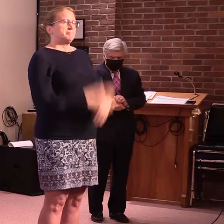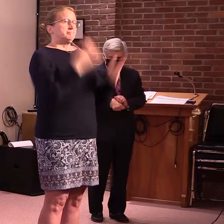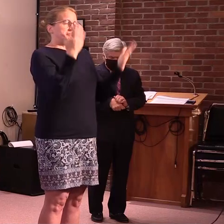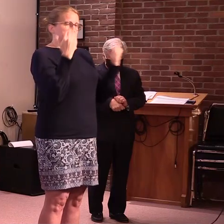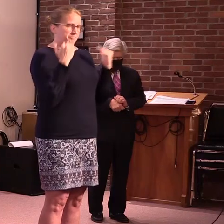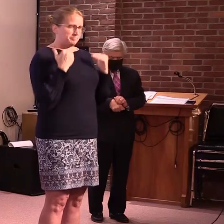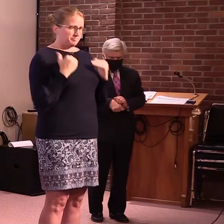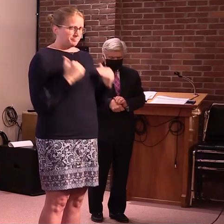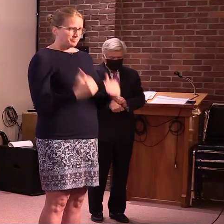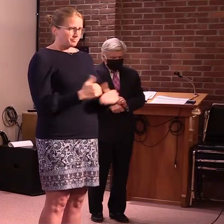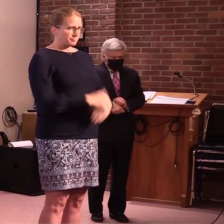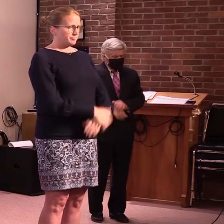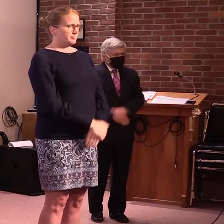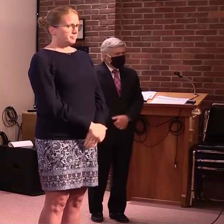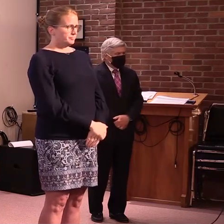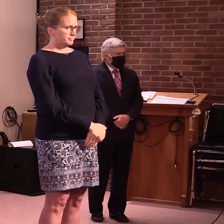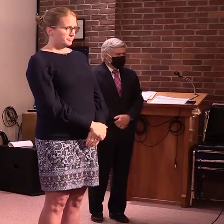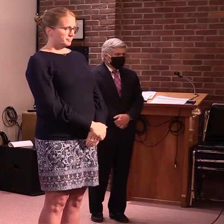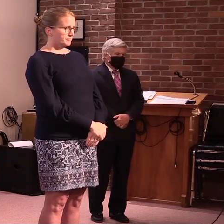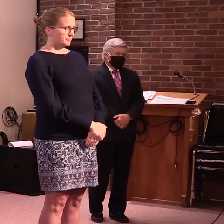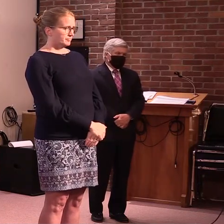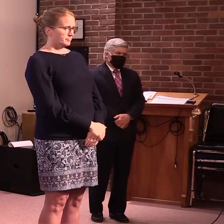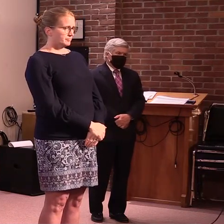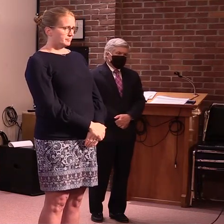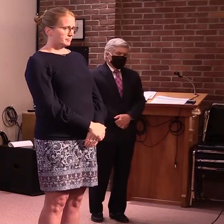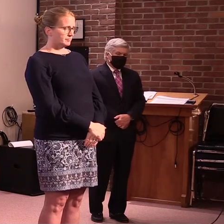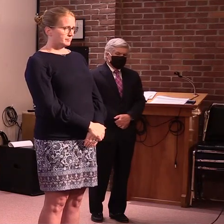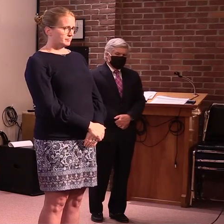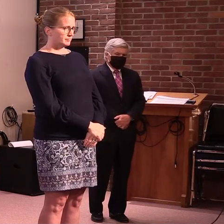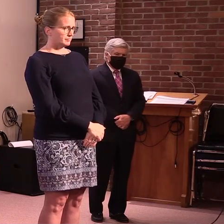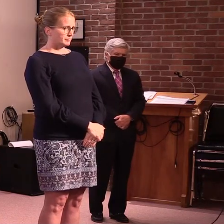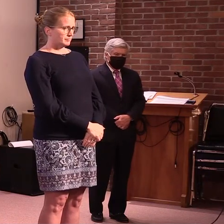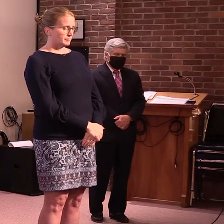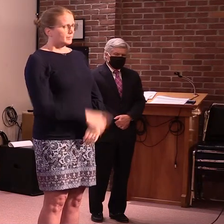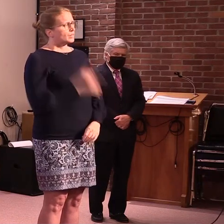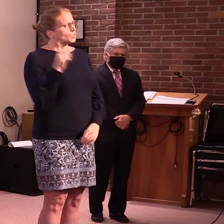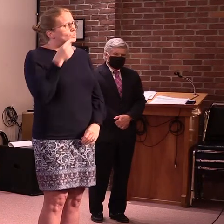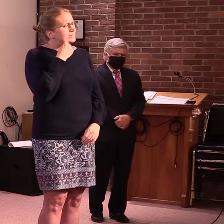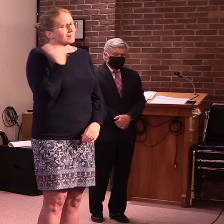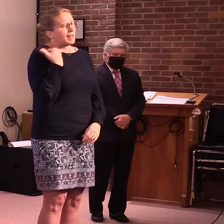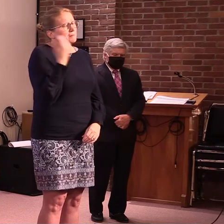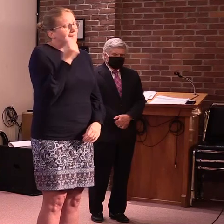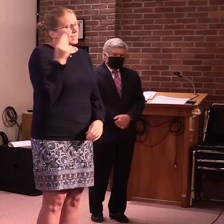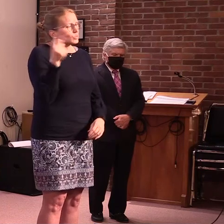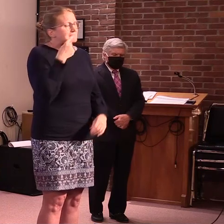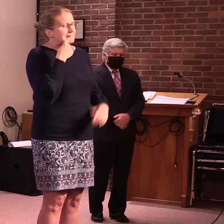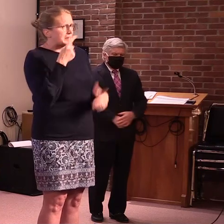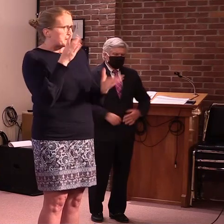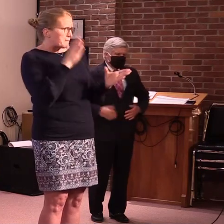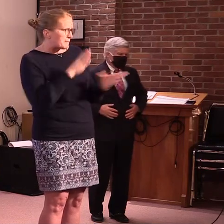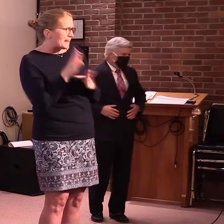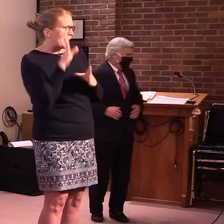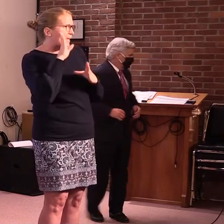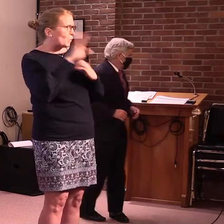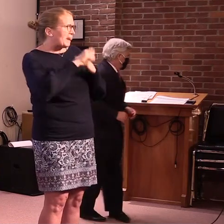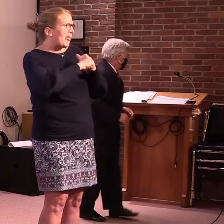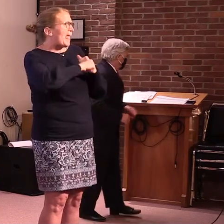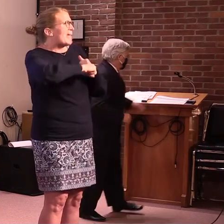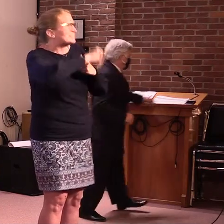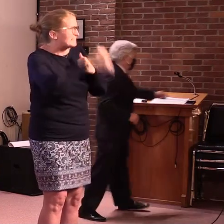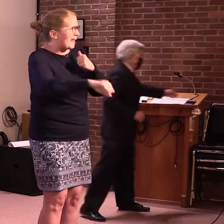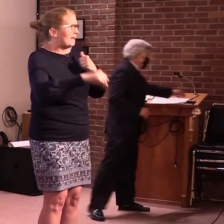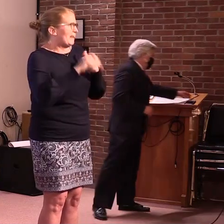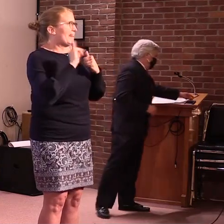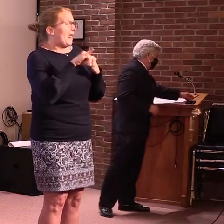Yes, thank you. Governor, you mentioned the other day you anticipated extending the state of emergency that, if I'm not mistaken, is due to expire on the